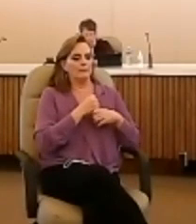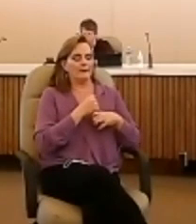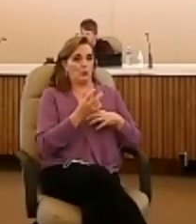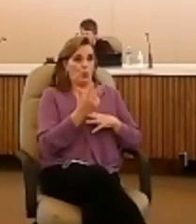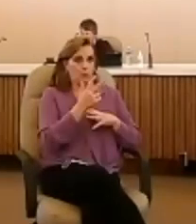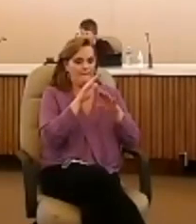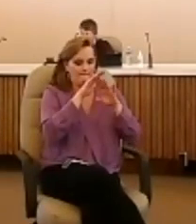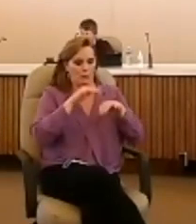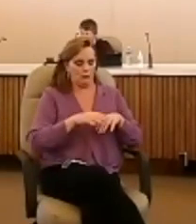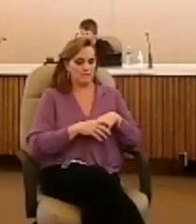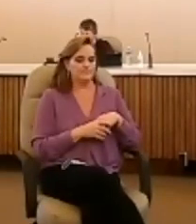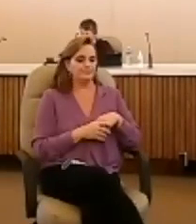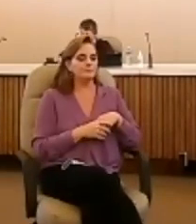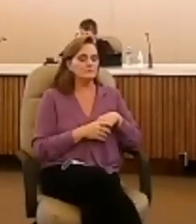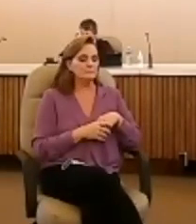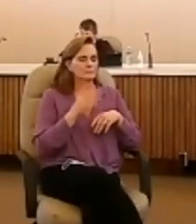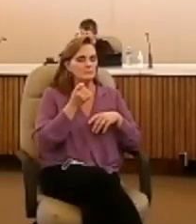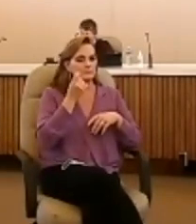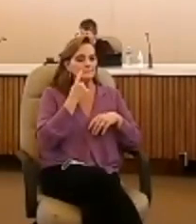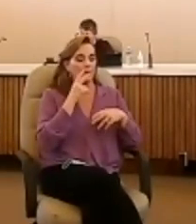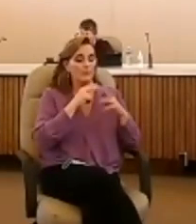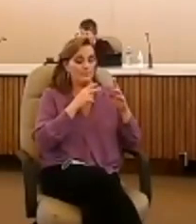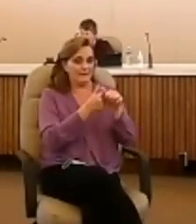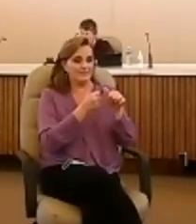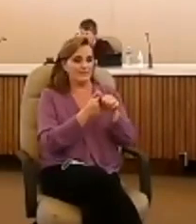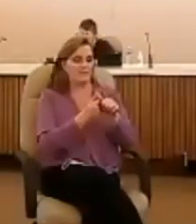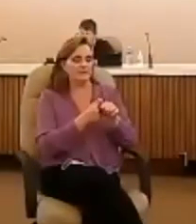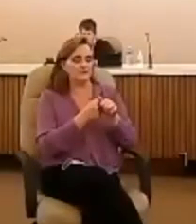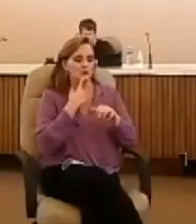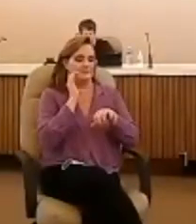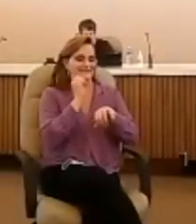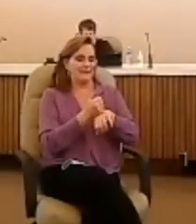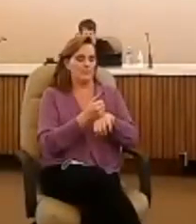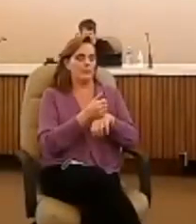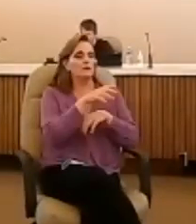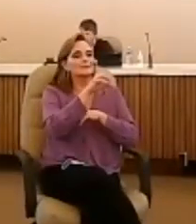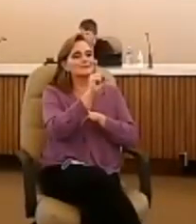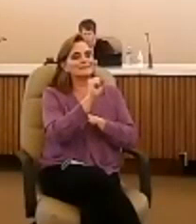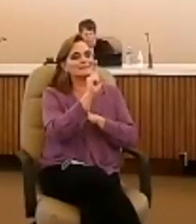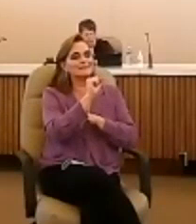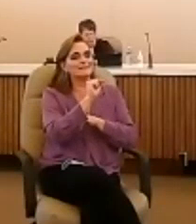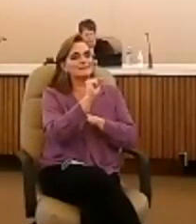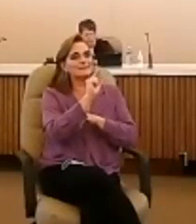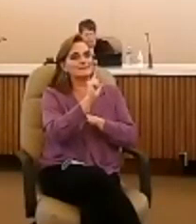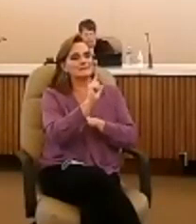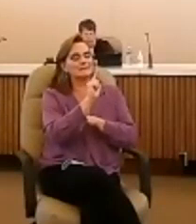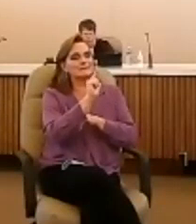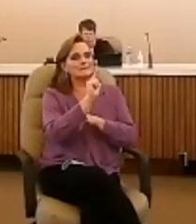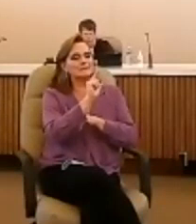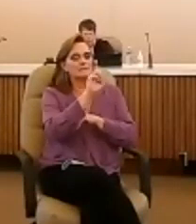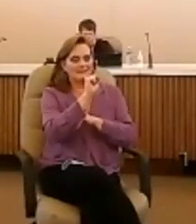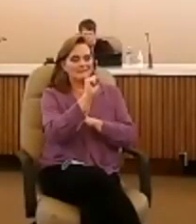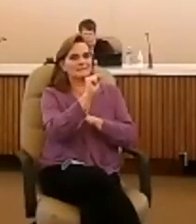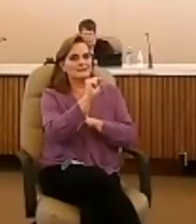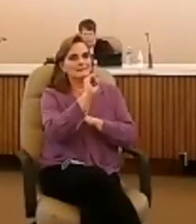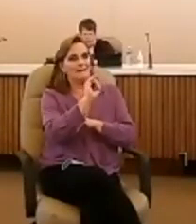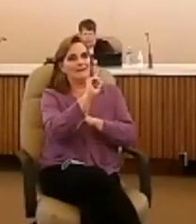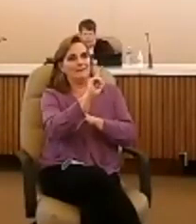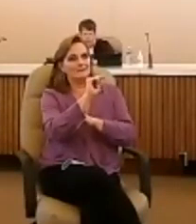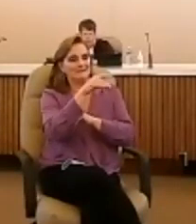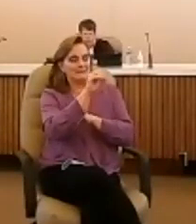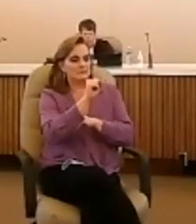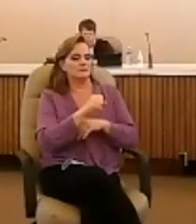site, this building is going to be constructed on stilts. So the first floor level of the building will be open